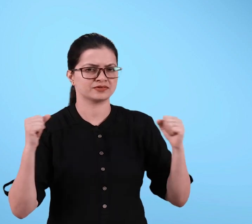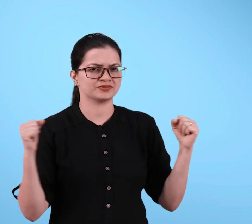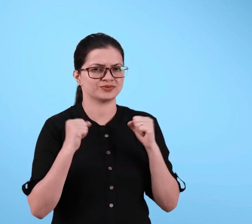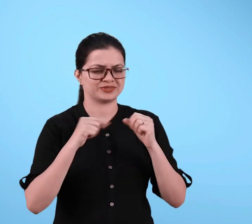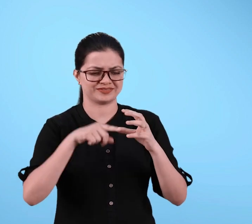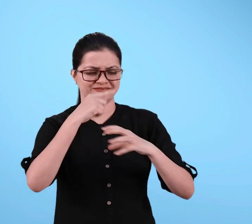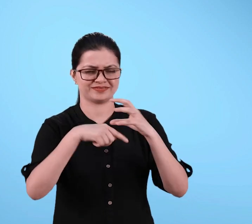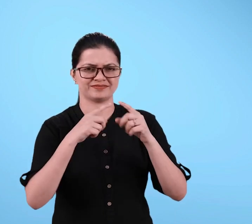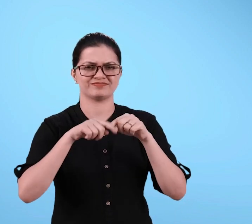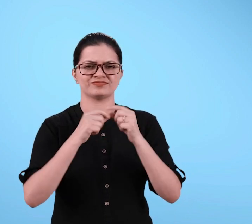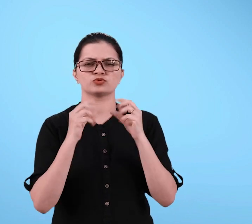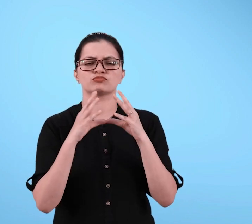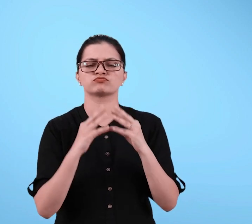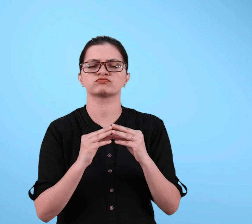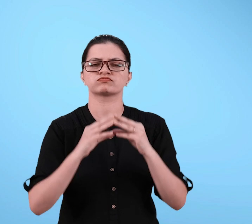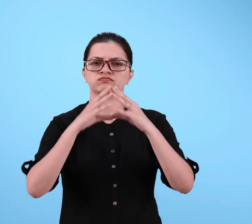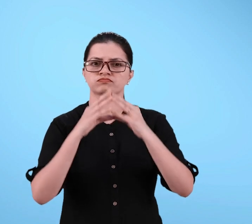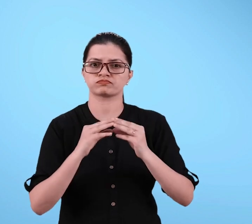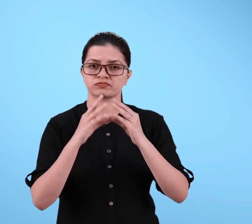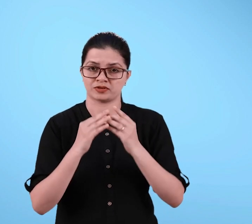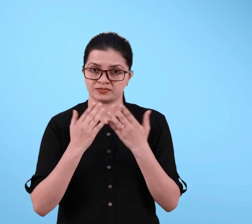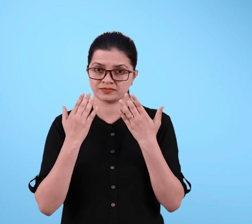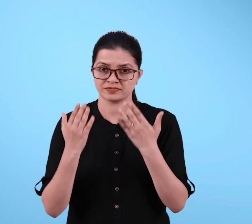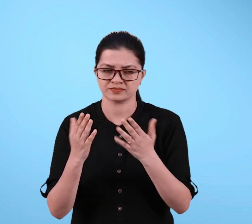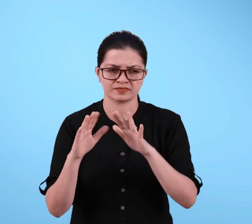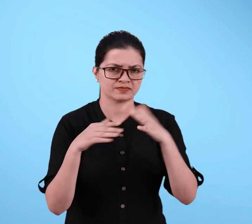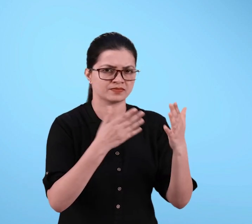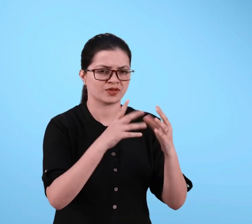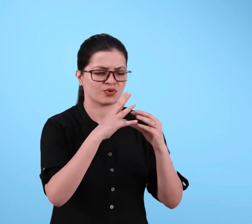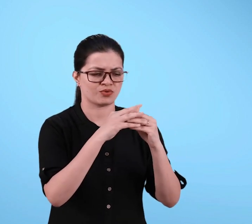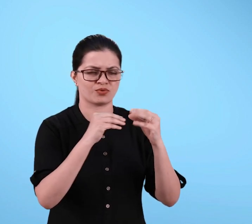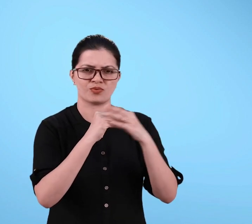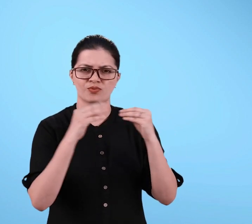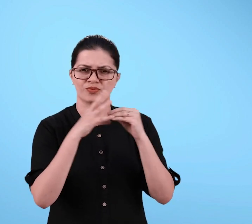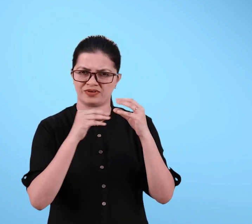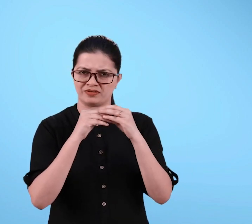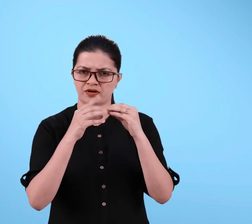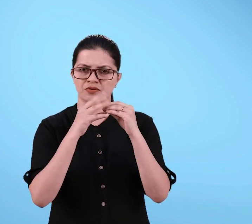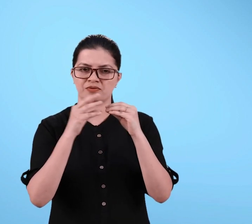wool, cotton, silk, Cotton, polyester,